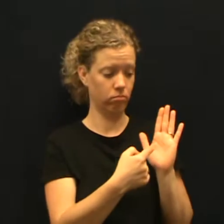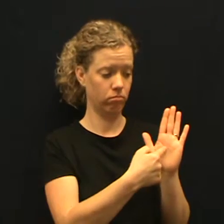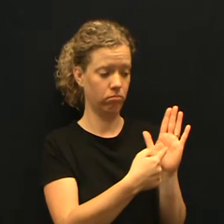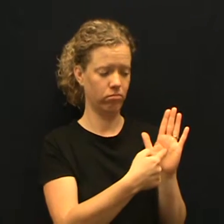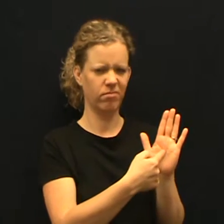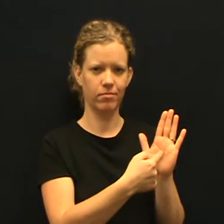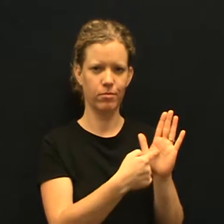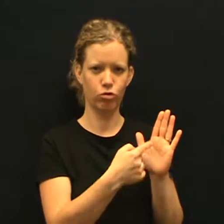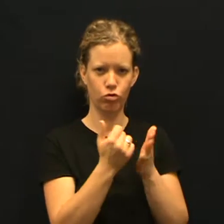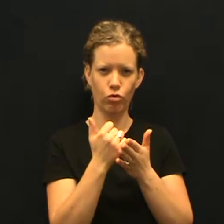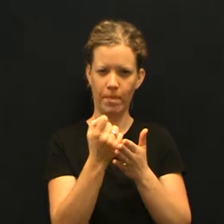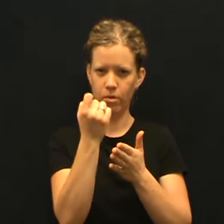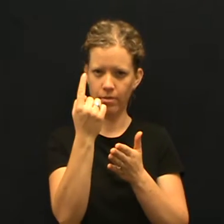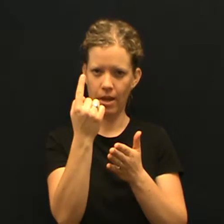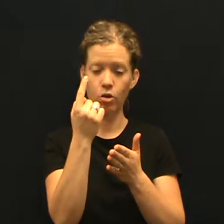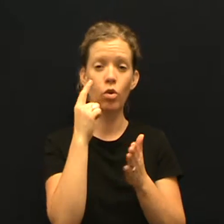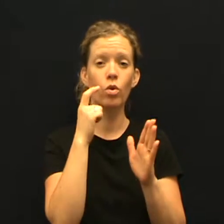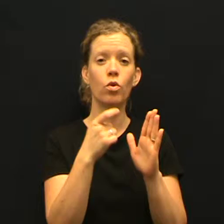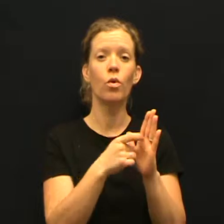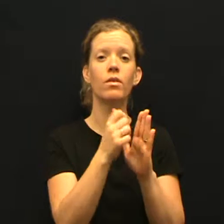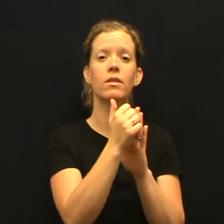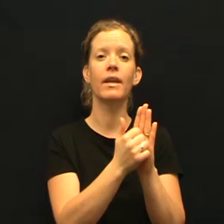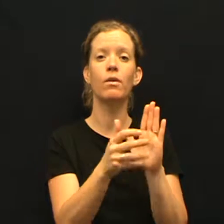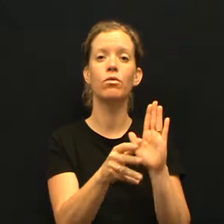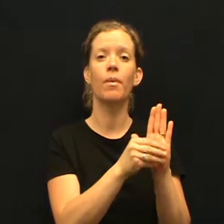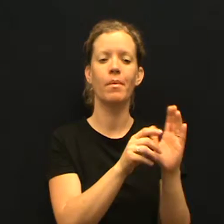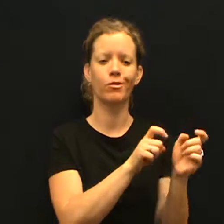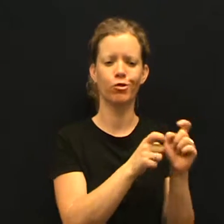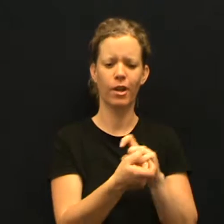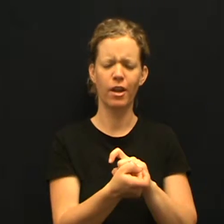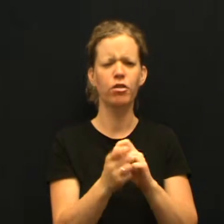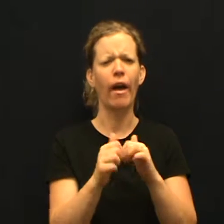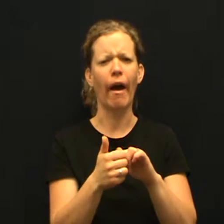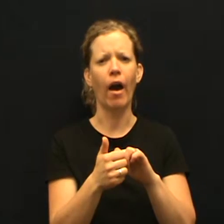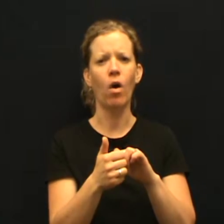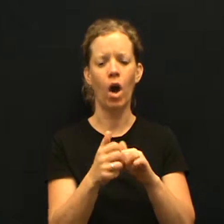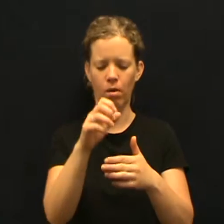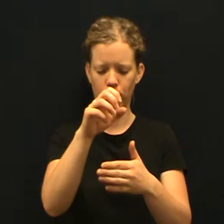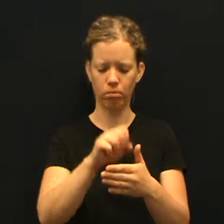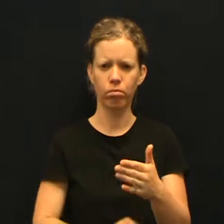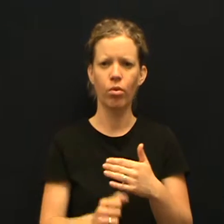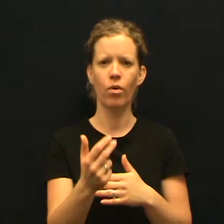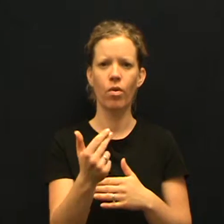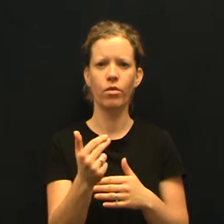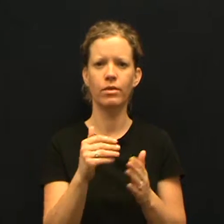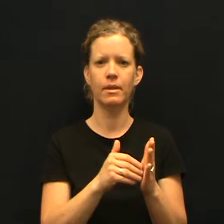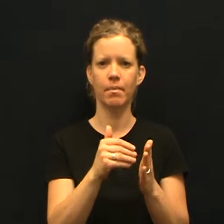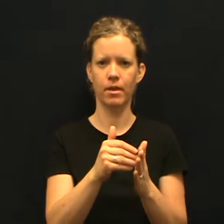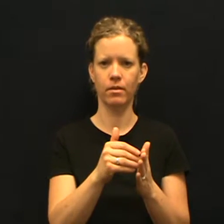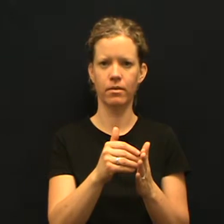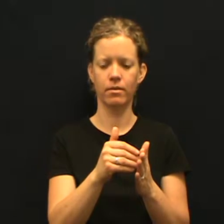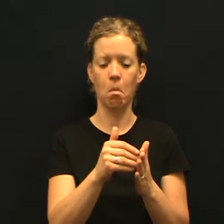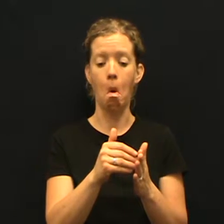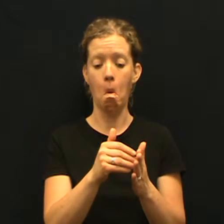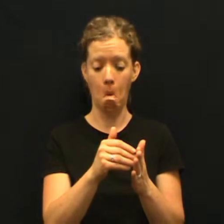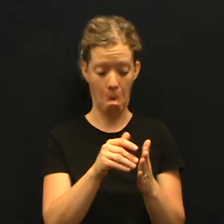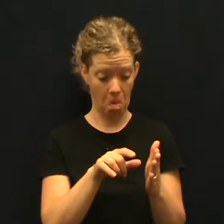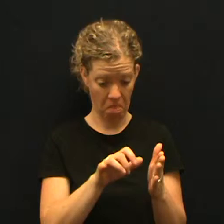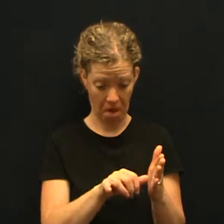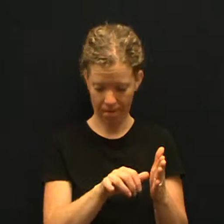the change in accounts receivable. It decreased by $13 million, and so we're adding that back to net income. We look